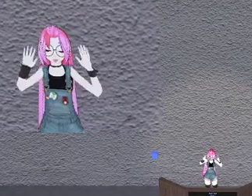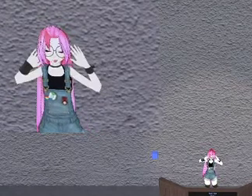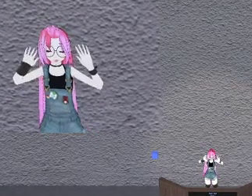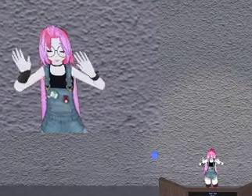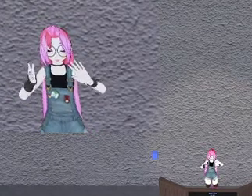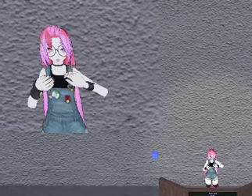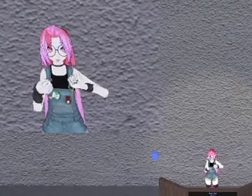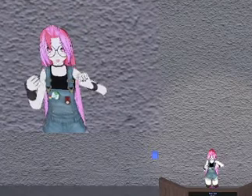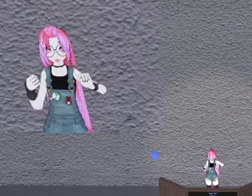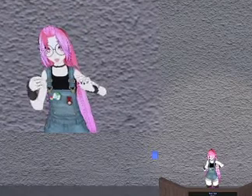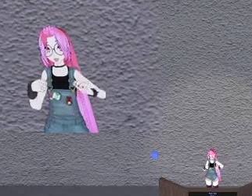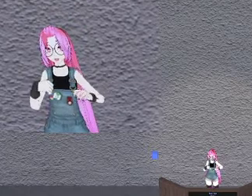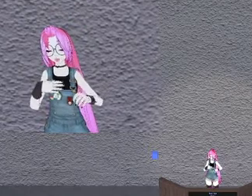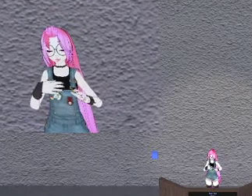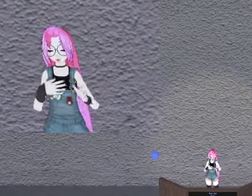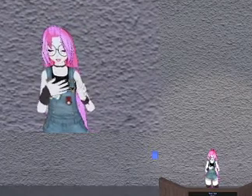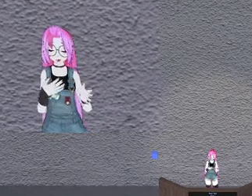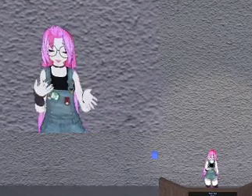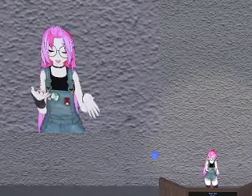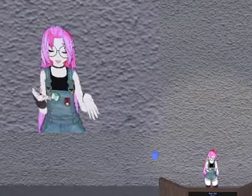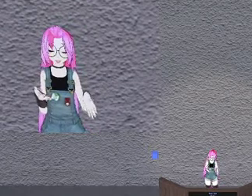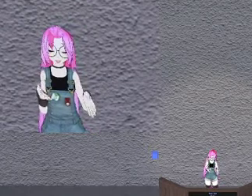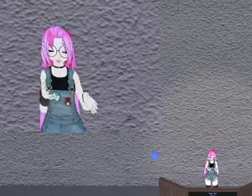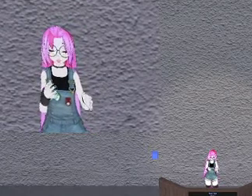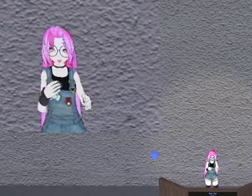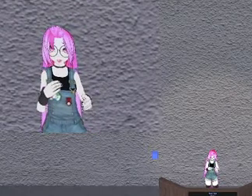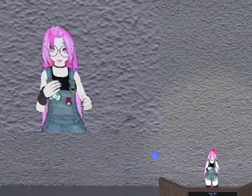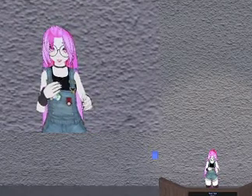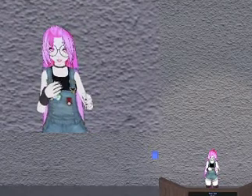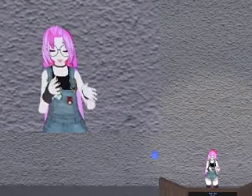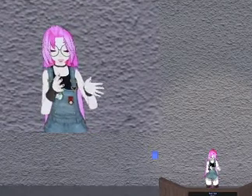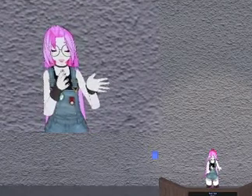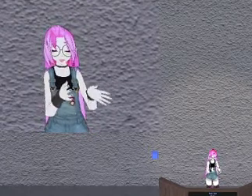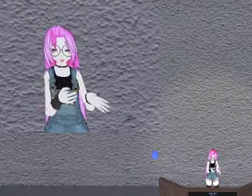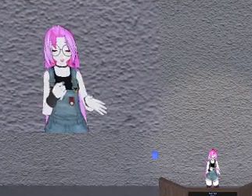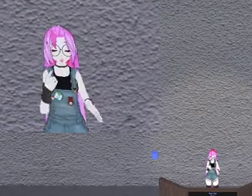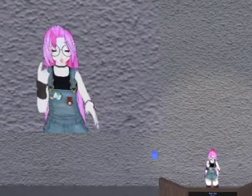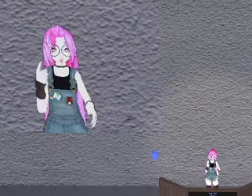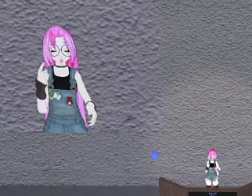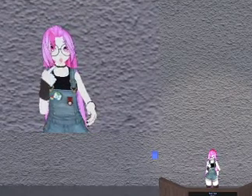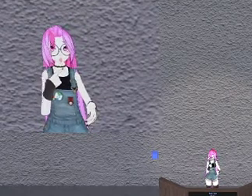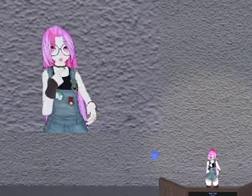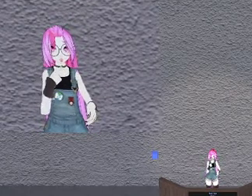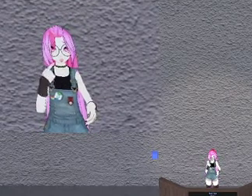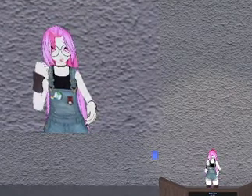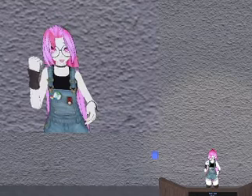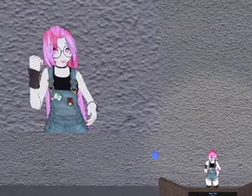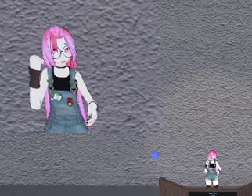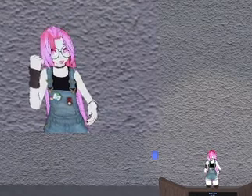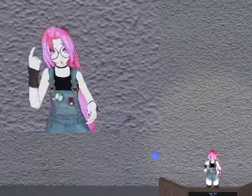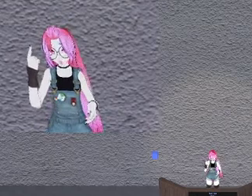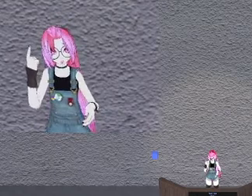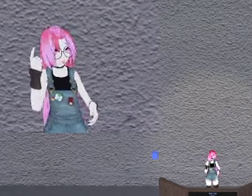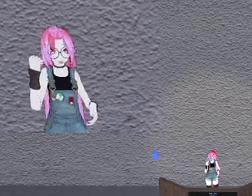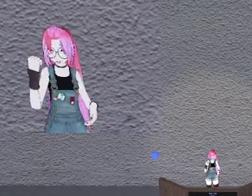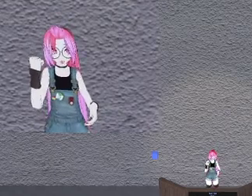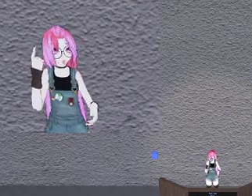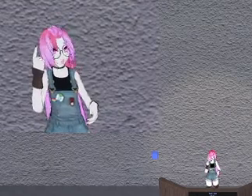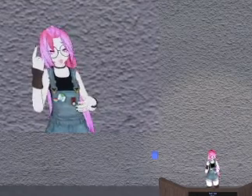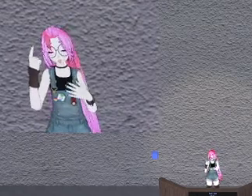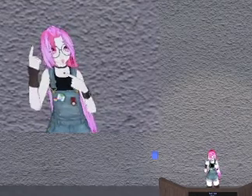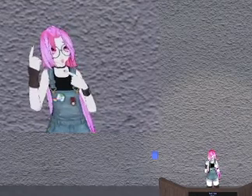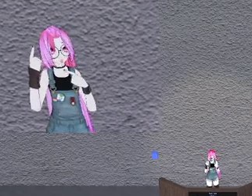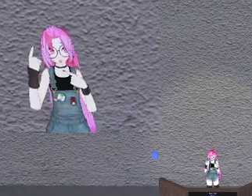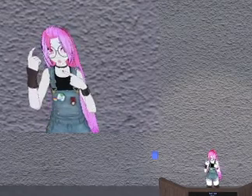I can't. Ooh, sorry, lag. Honestly, I can't really tell you. It's something. I'd say the main one is if you're saying, if like I said, like